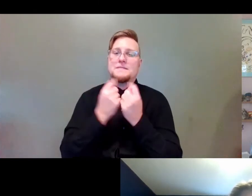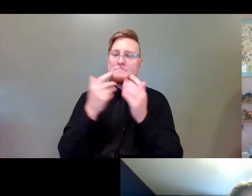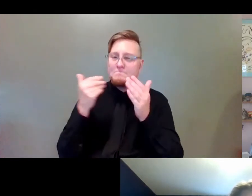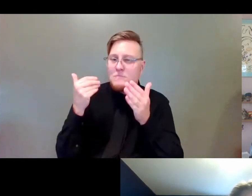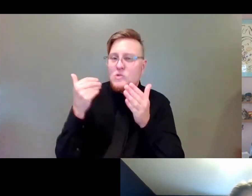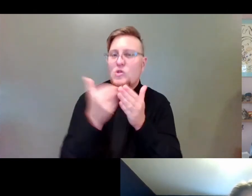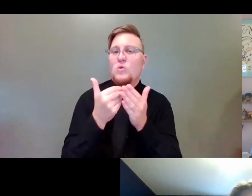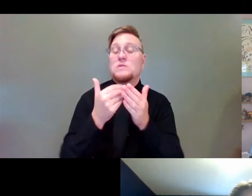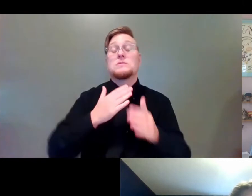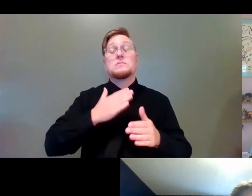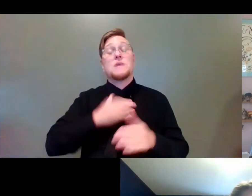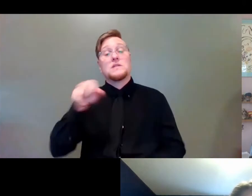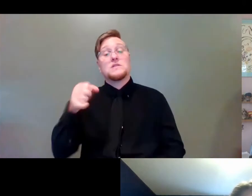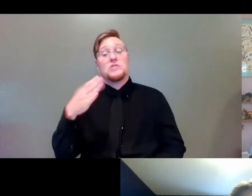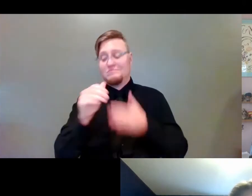a leader, is to